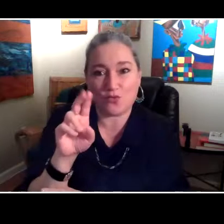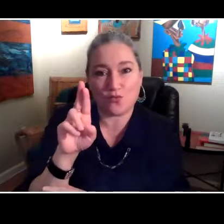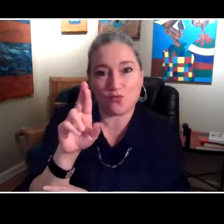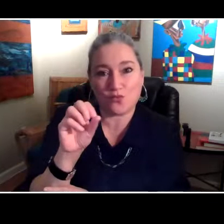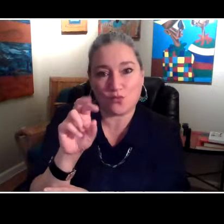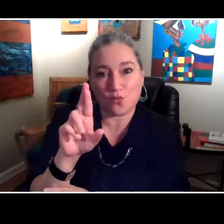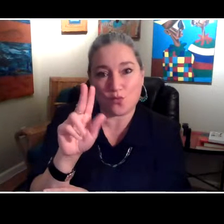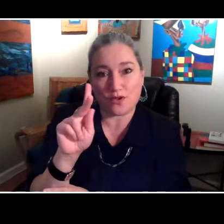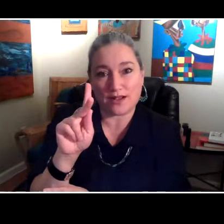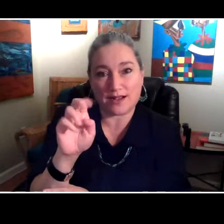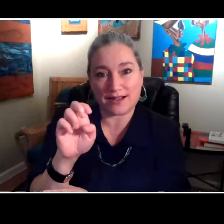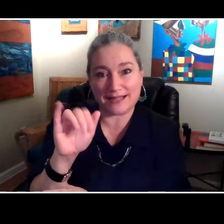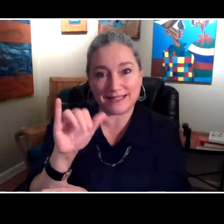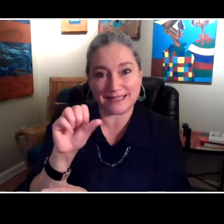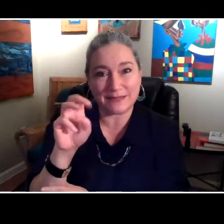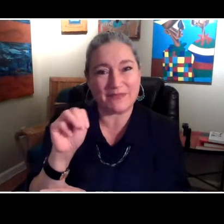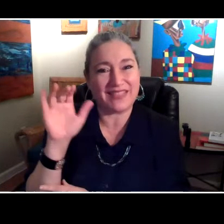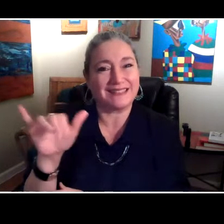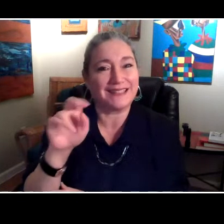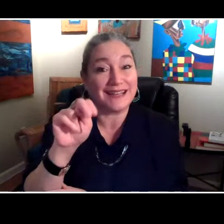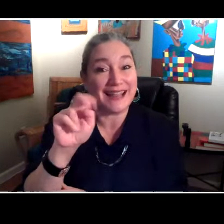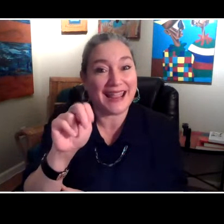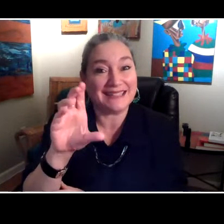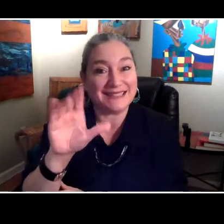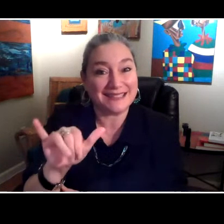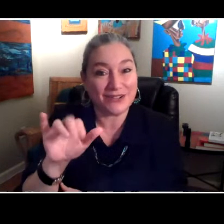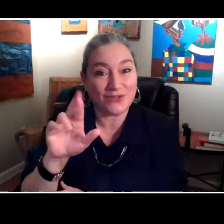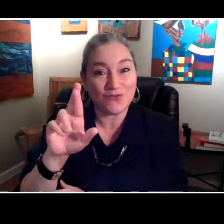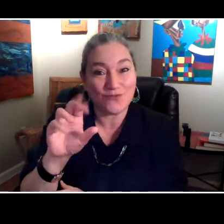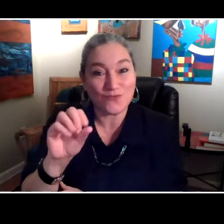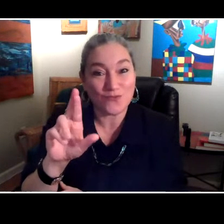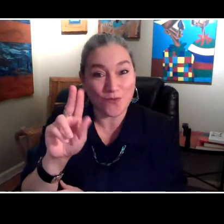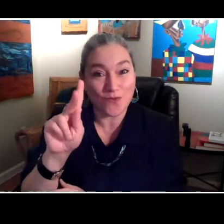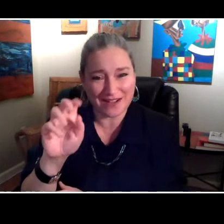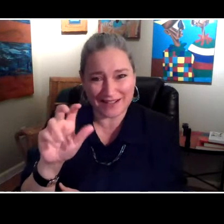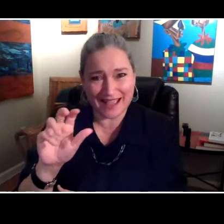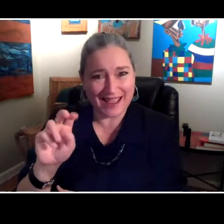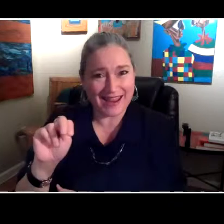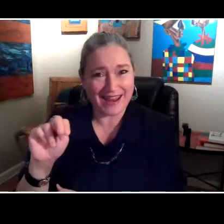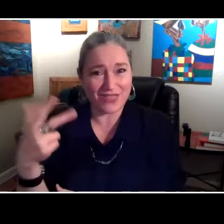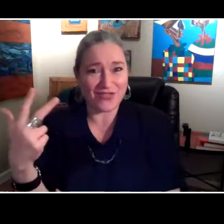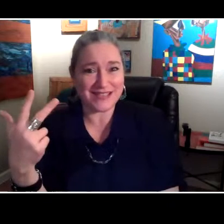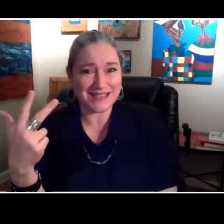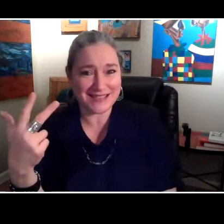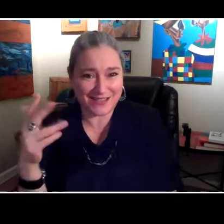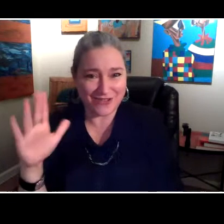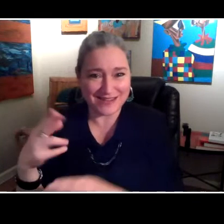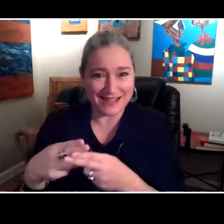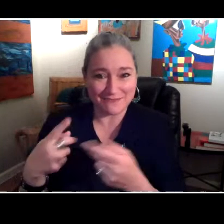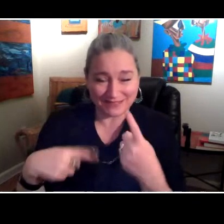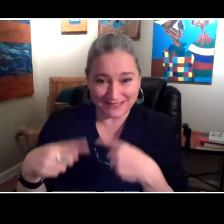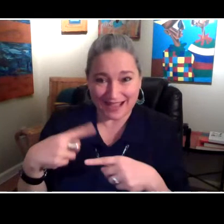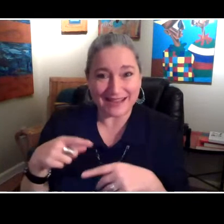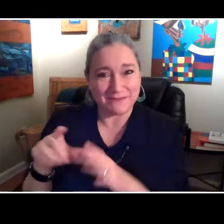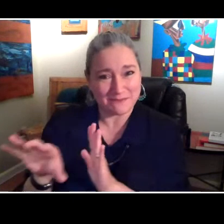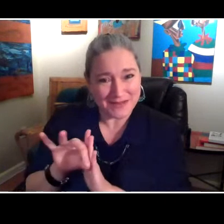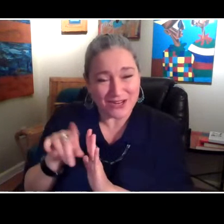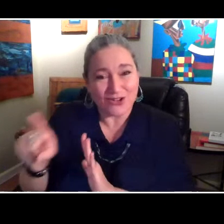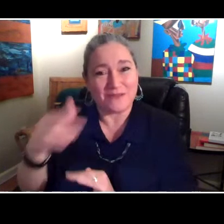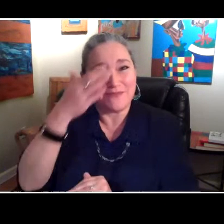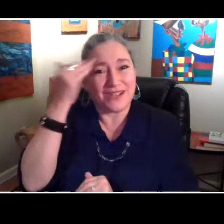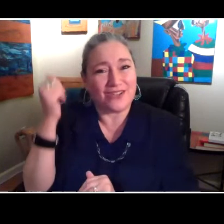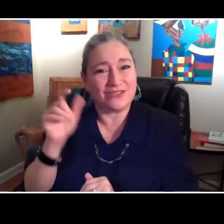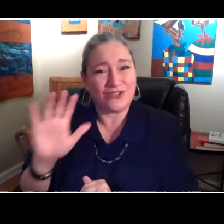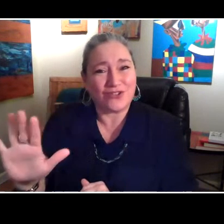liberate ourselves? So I looked for specific artists, particularly the Rourkeism genre. That